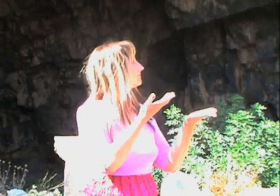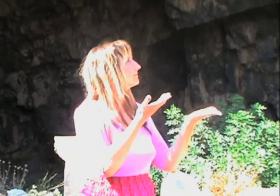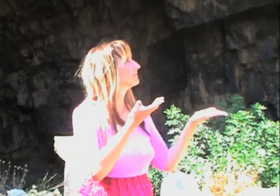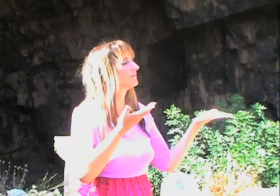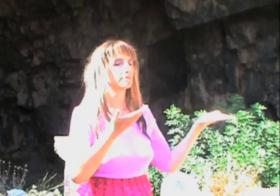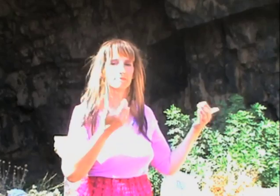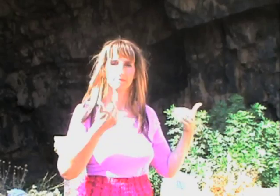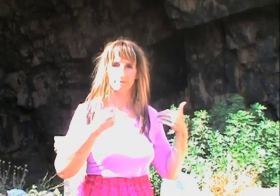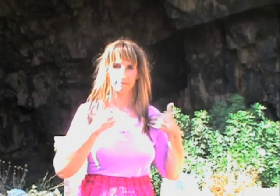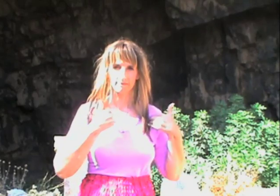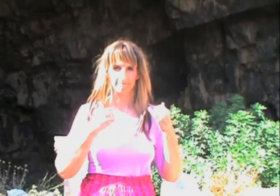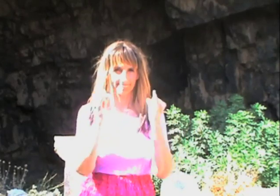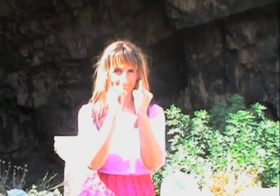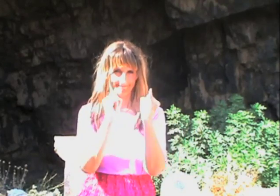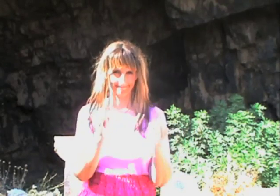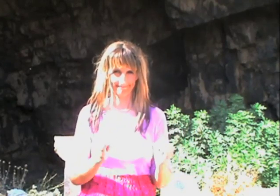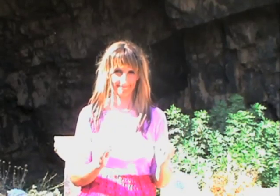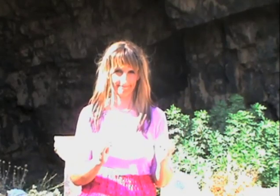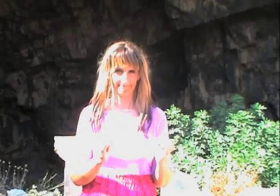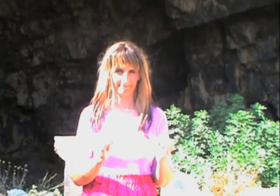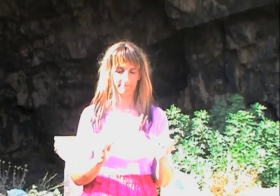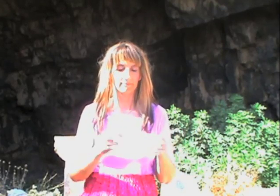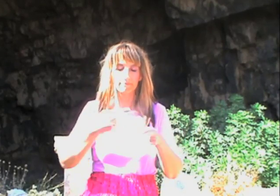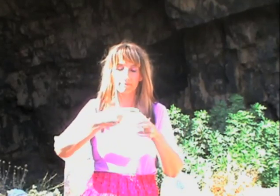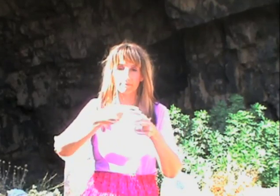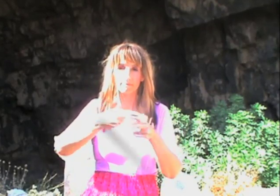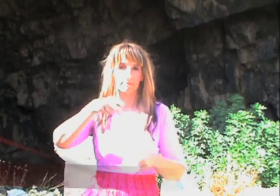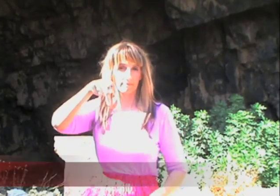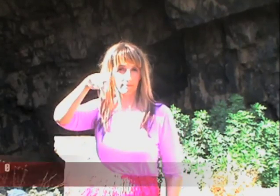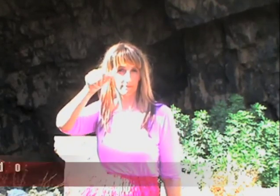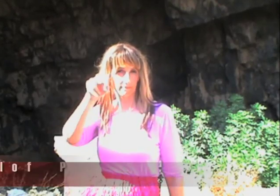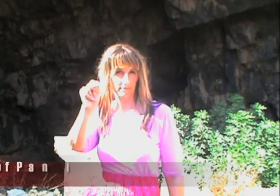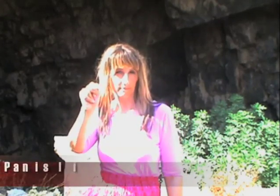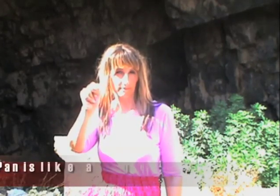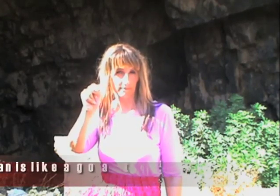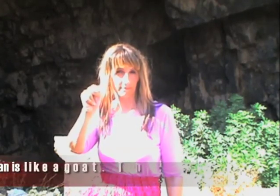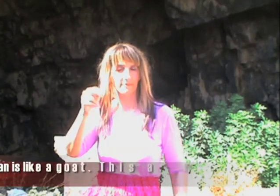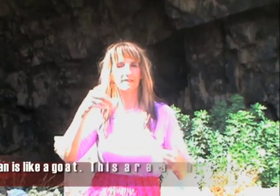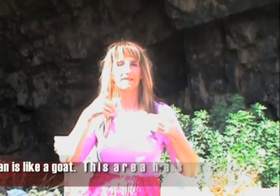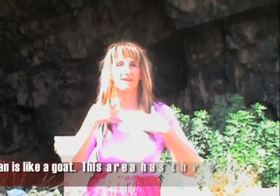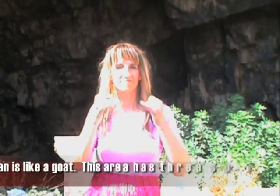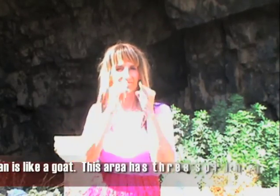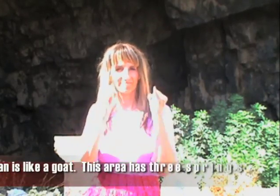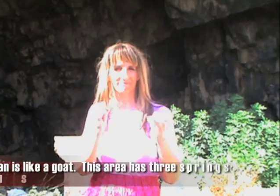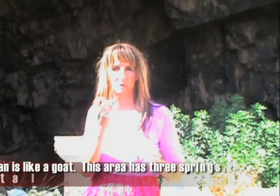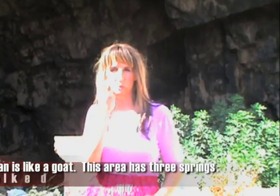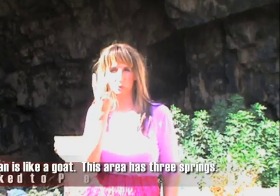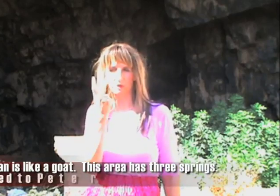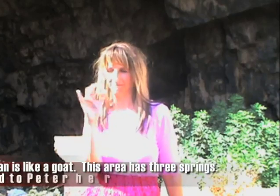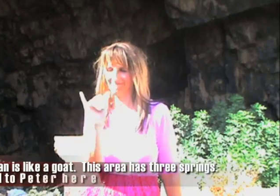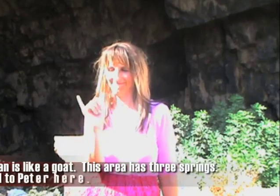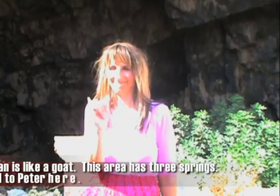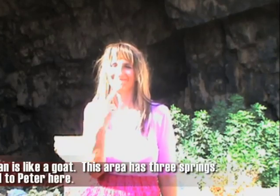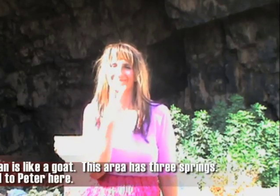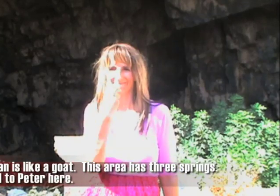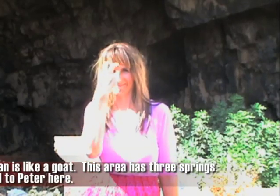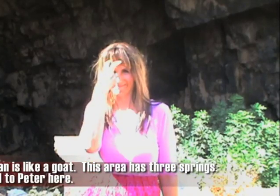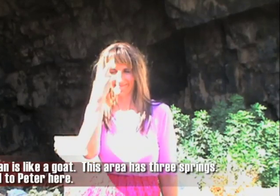You see this area? It has a lot of idols. The idol of Pan is shaped like a